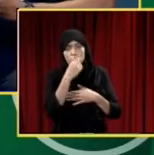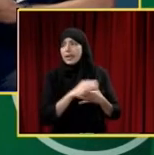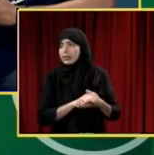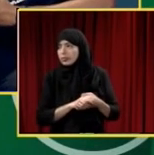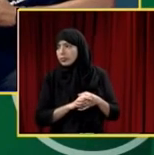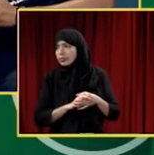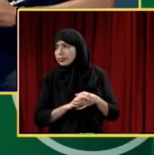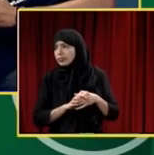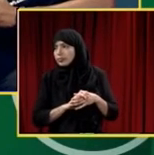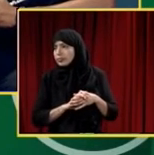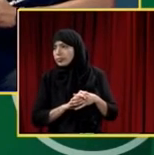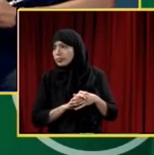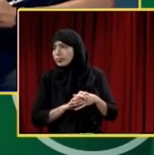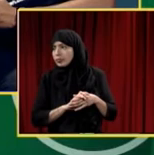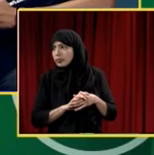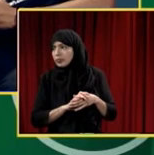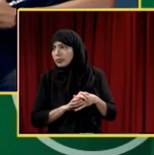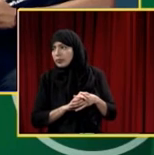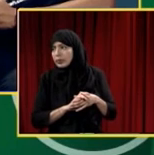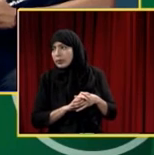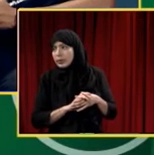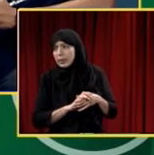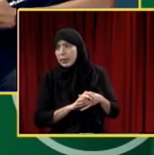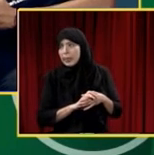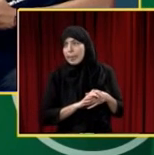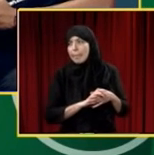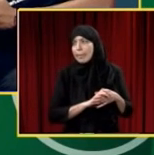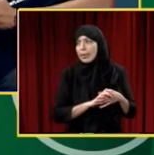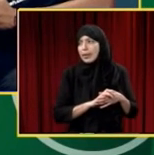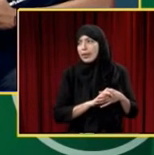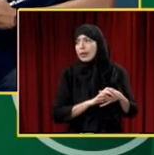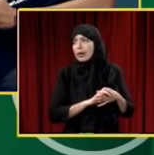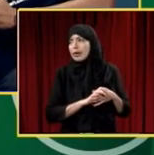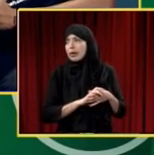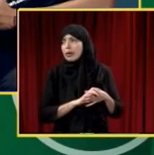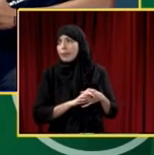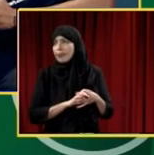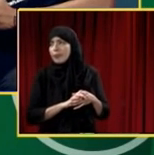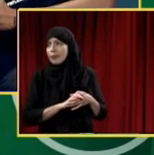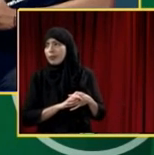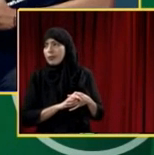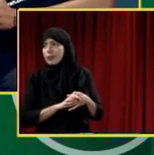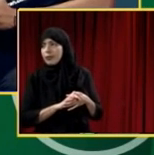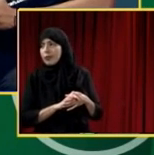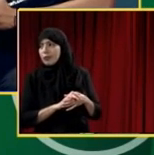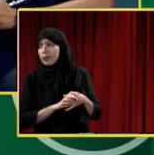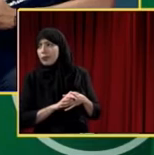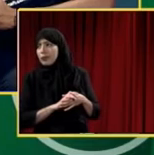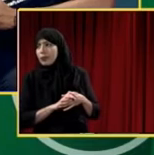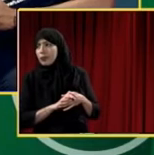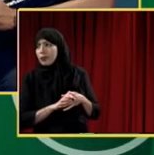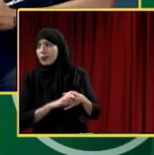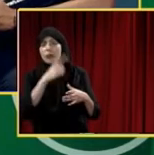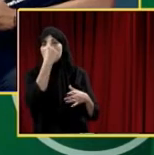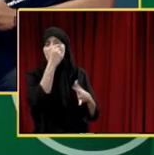you're not always stuck with the same role. There's a variety of things that go on the day, and you just have to be open to like roles coming at you, because you could be doing something and someone